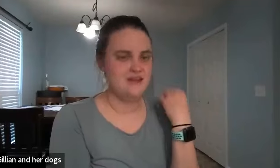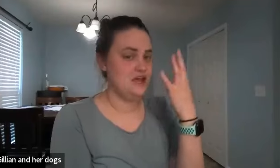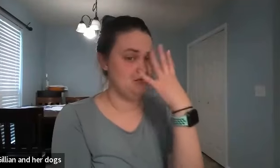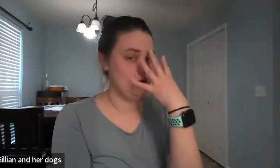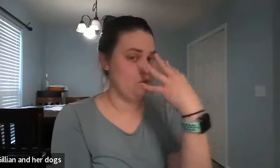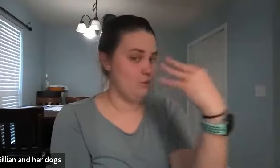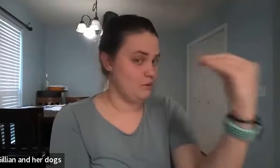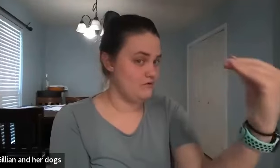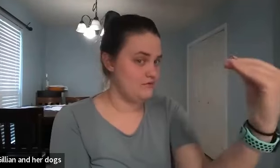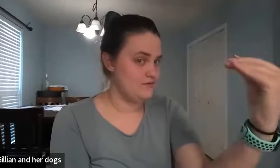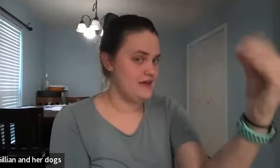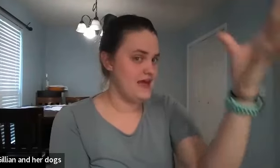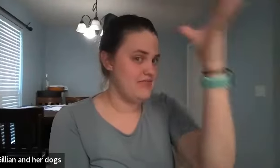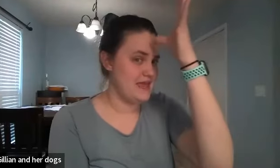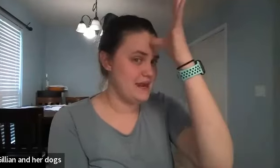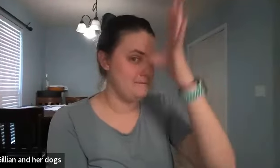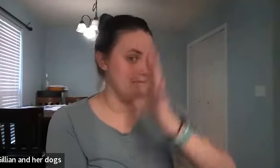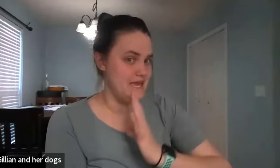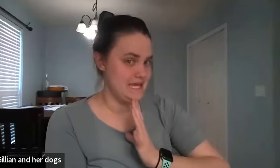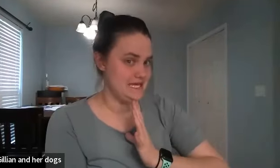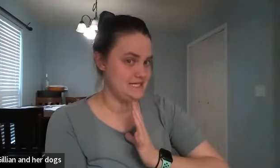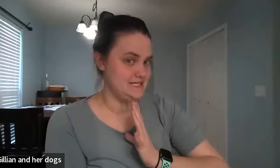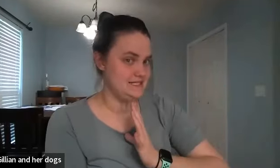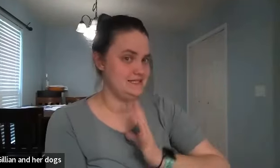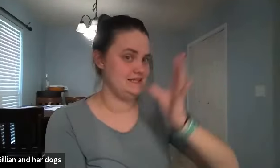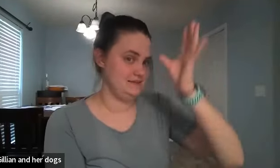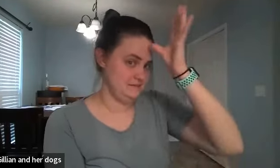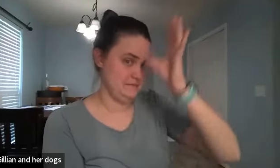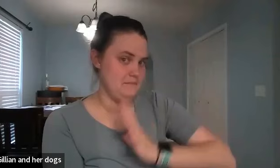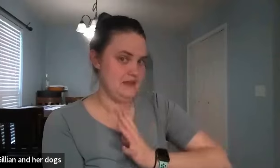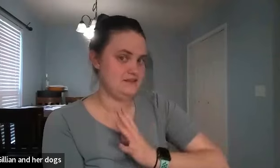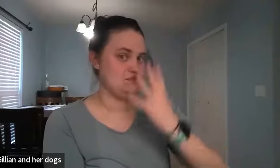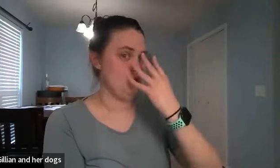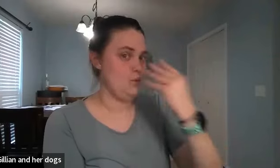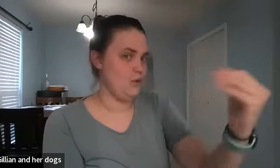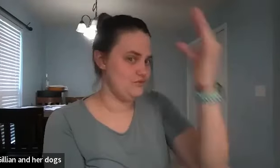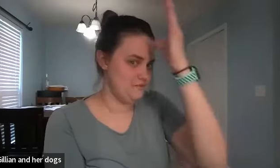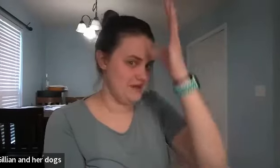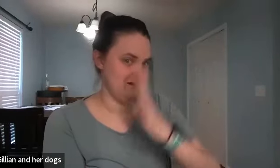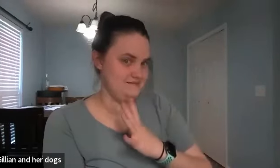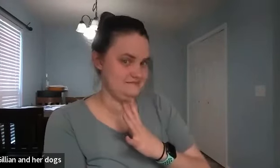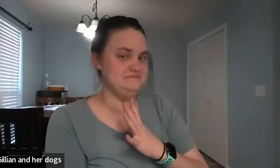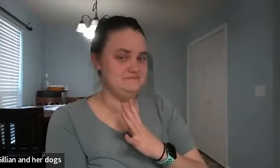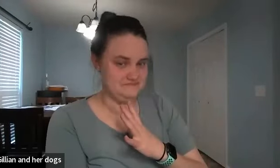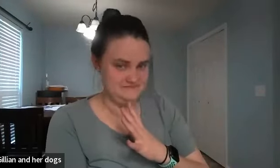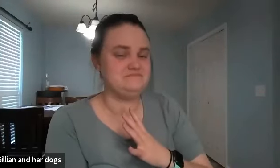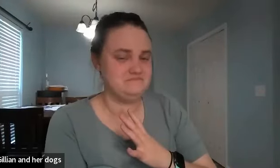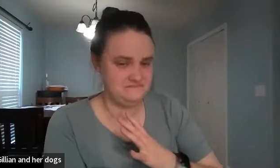And you'd go wolf and then man. So wolf man. The